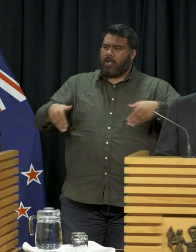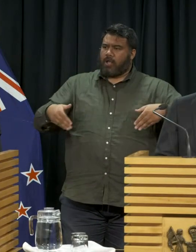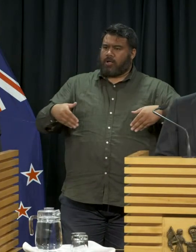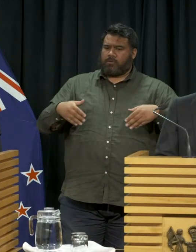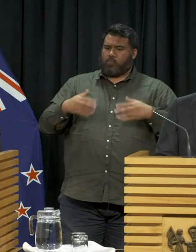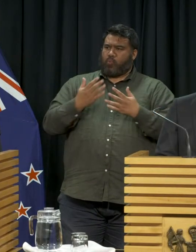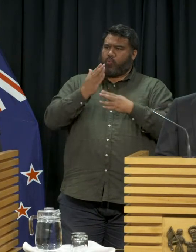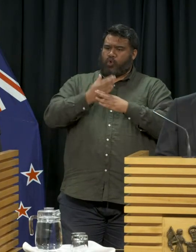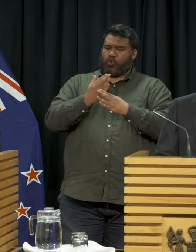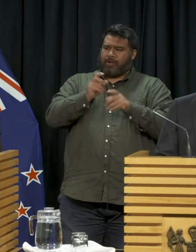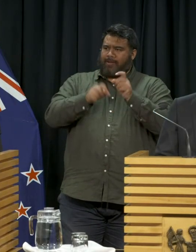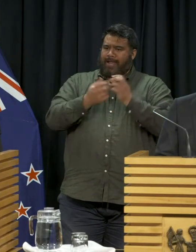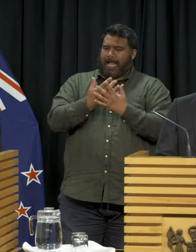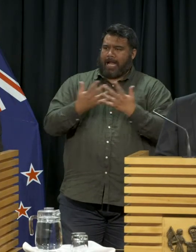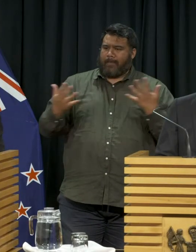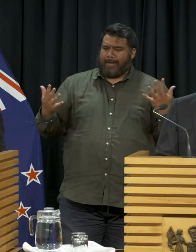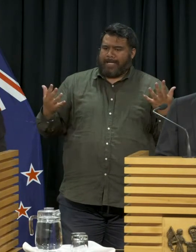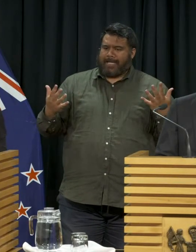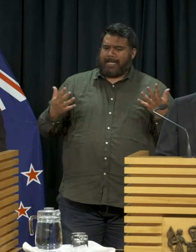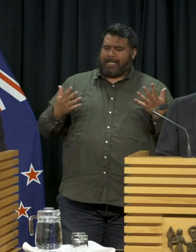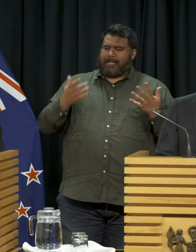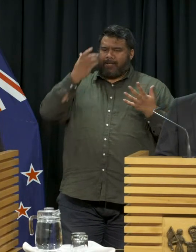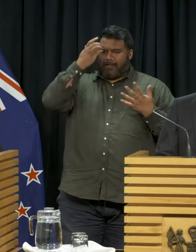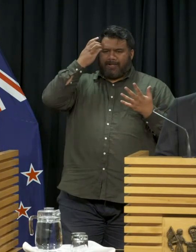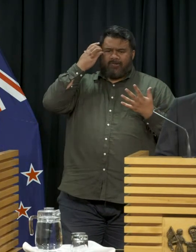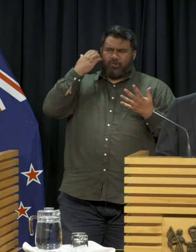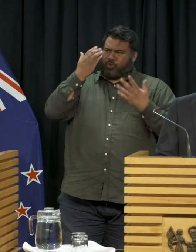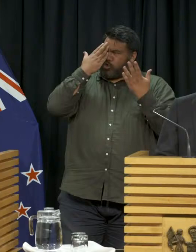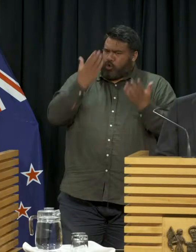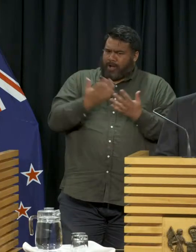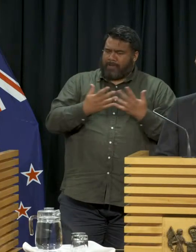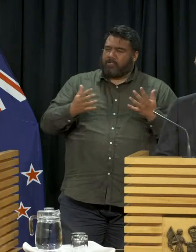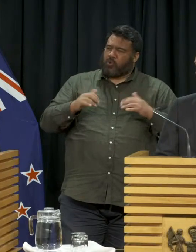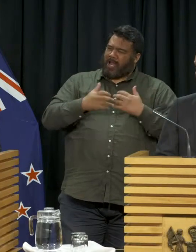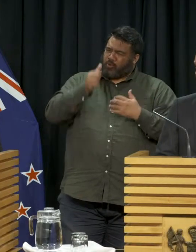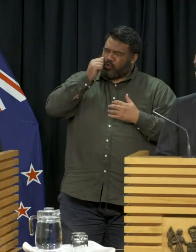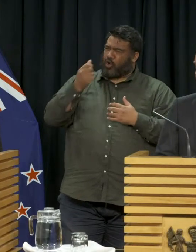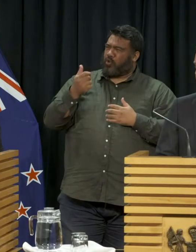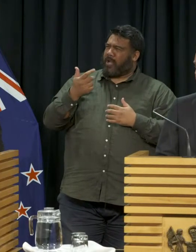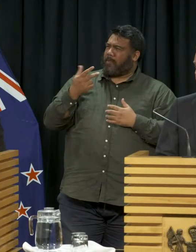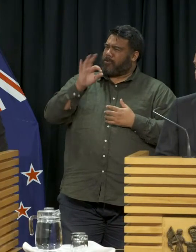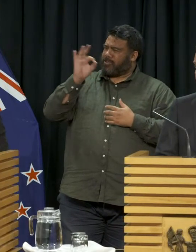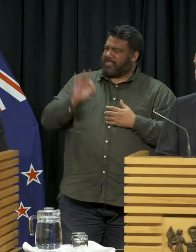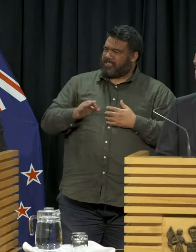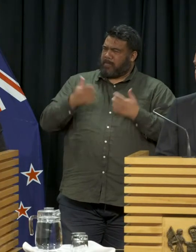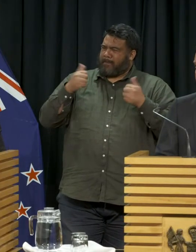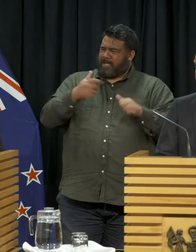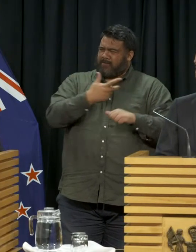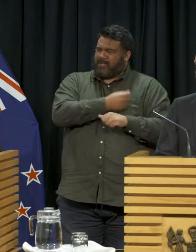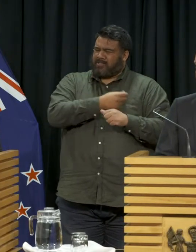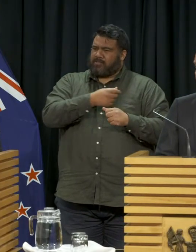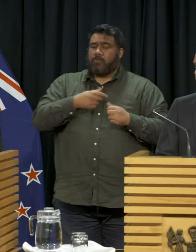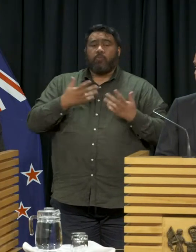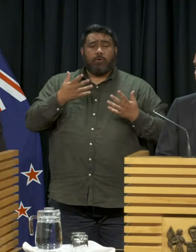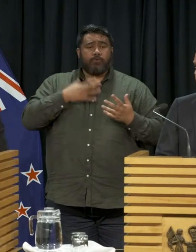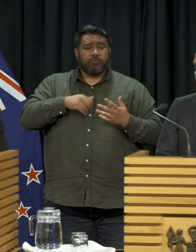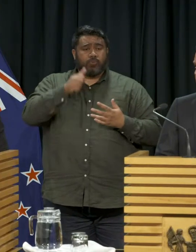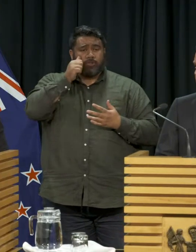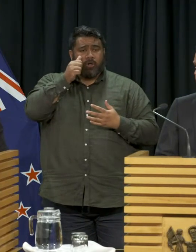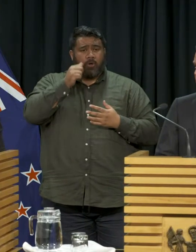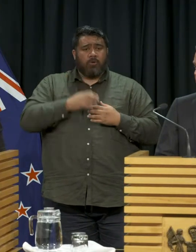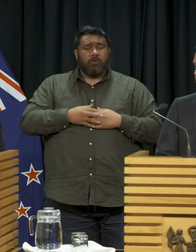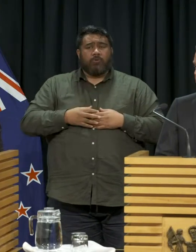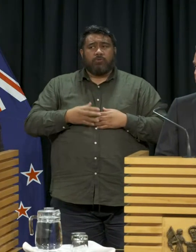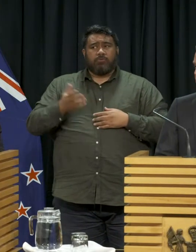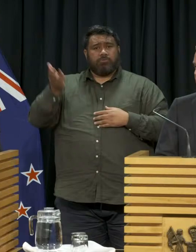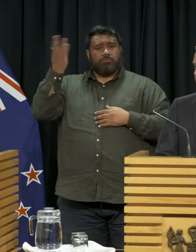that 86% have been vaccinated? Because we do know. You'll have heard us at the end of last week, we gave the update of over 80%.